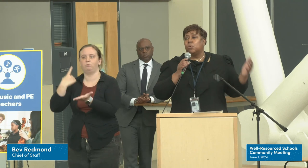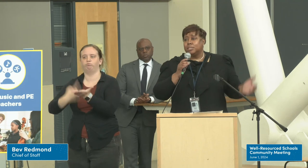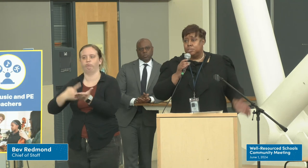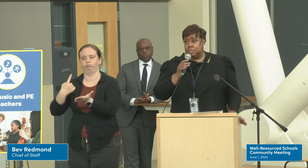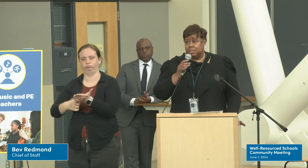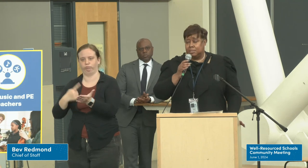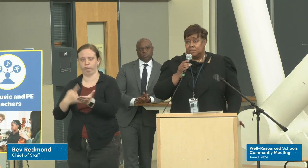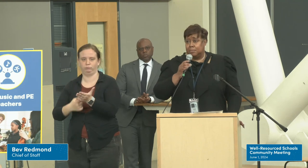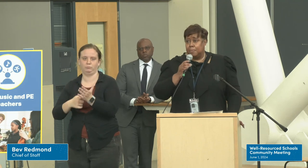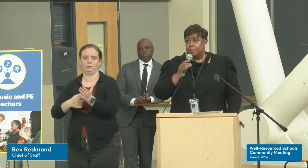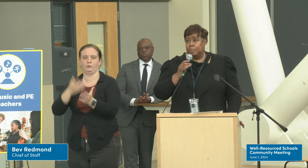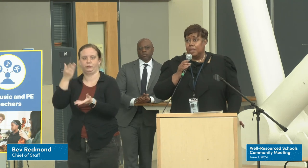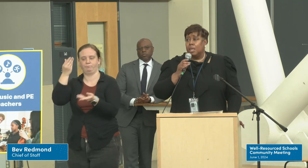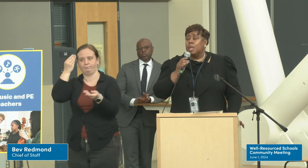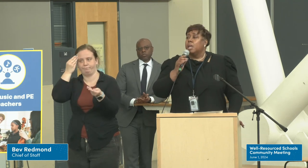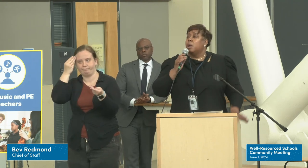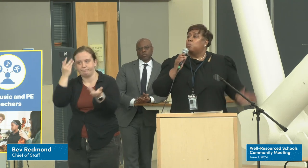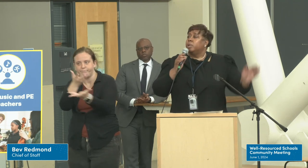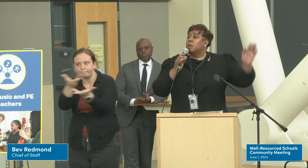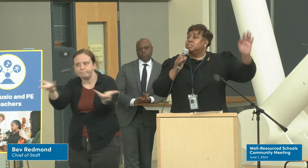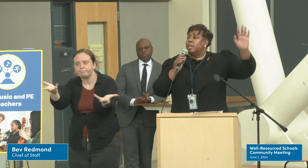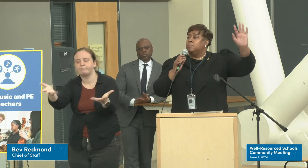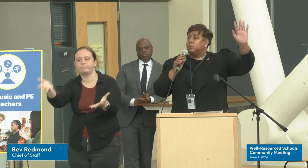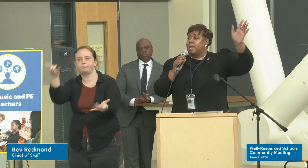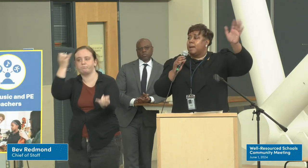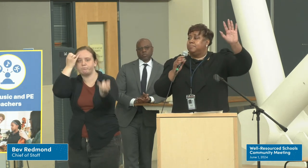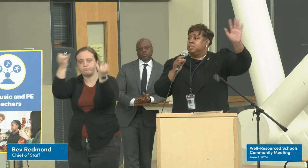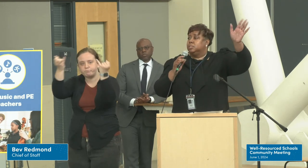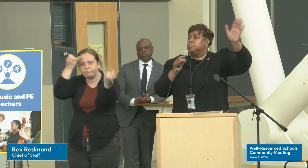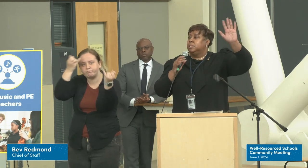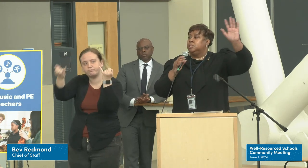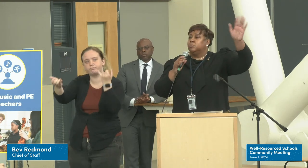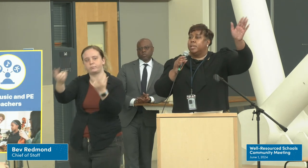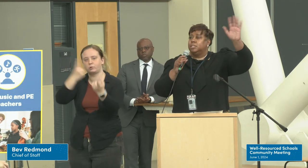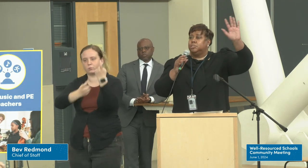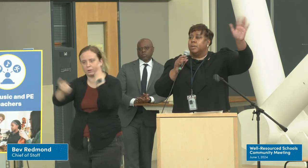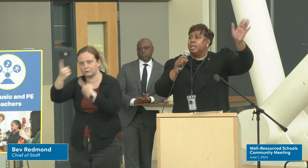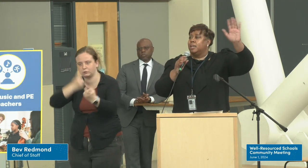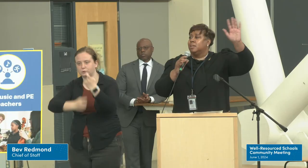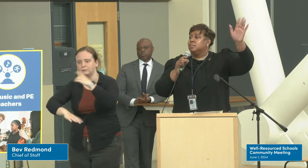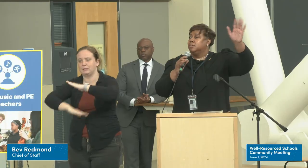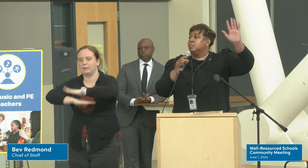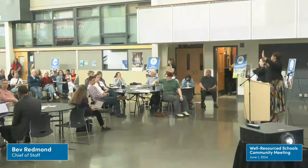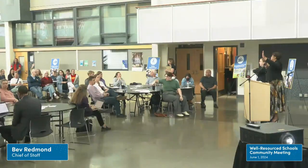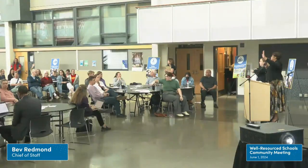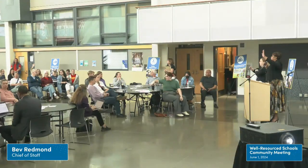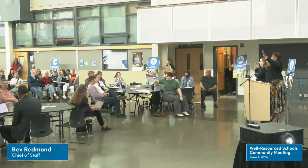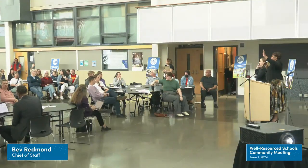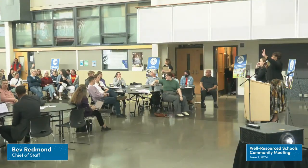and questions. Would our table captains please raise your hand?